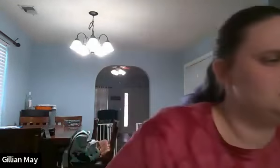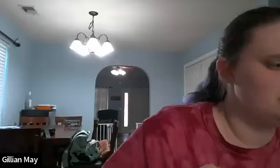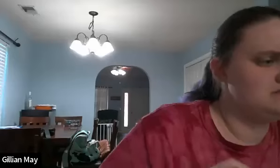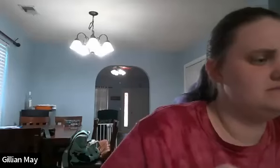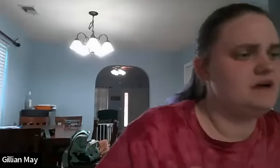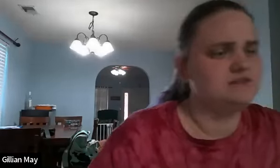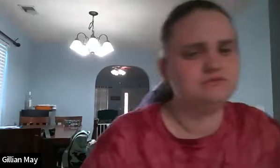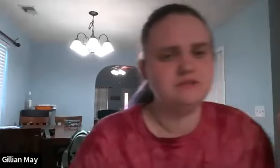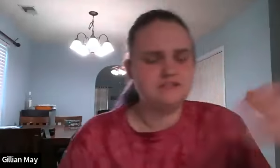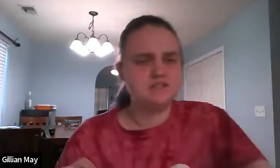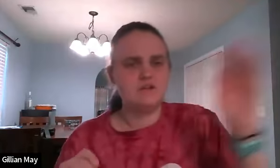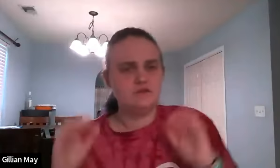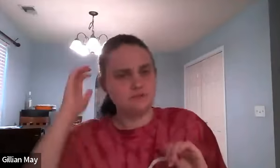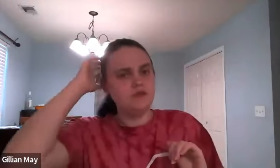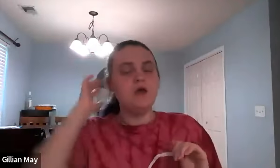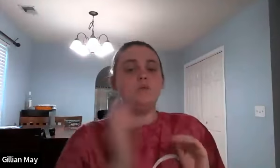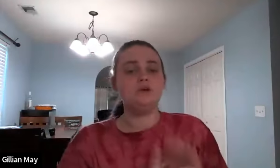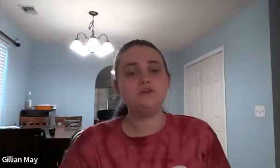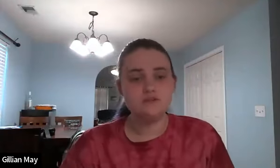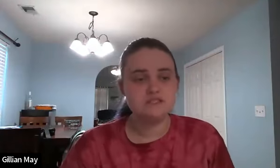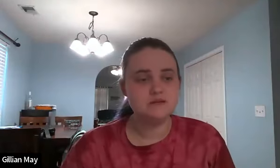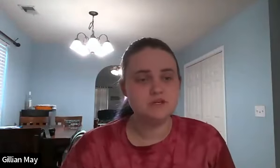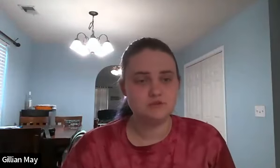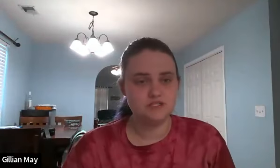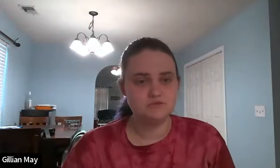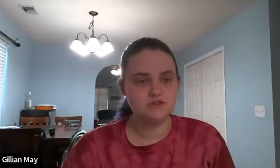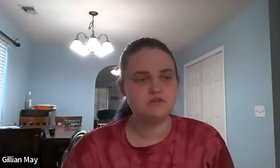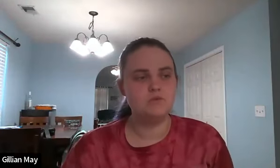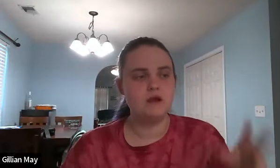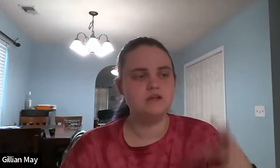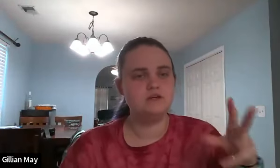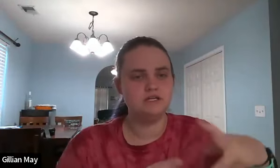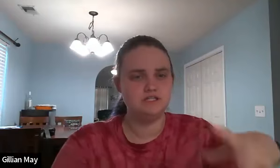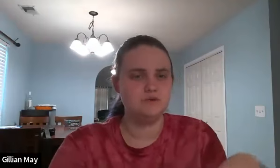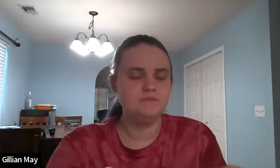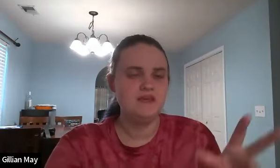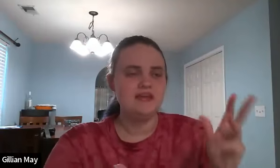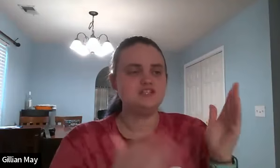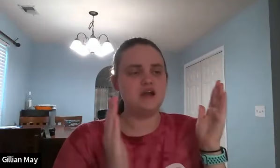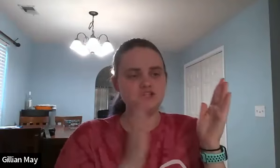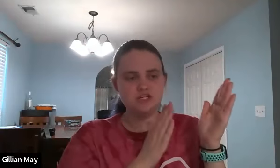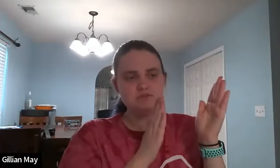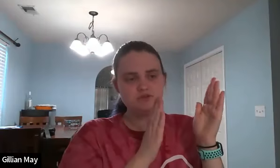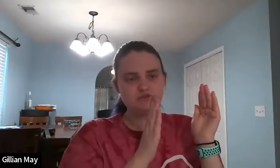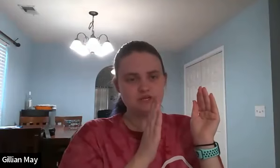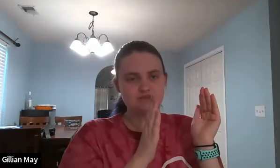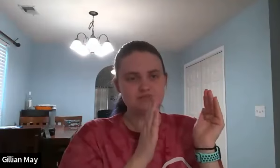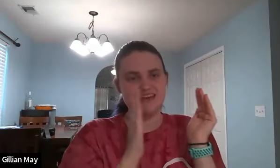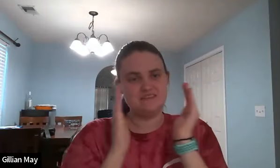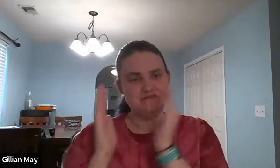sorry, this fly is really just all over here. When you're using WH question words, the way you're going to do them is you're actually going to put those question words at the